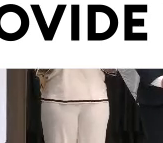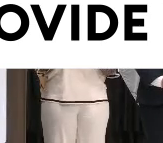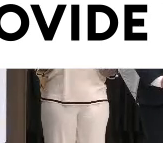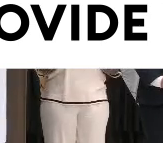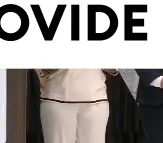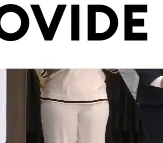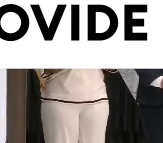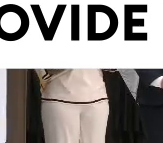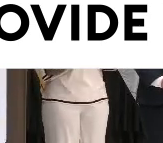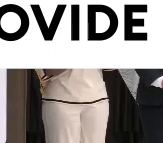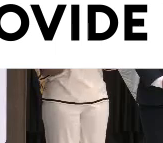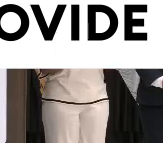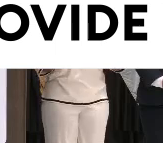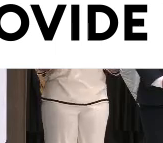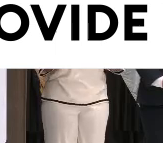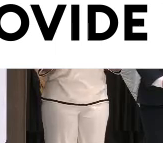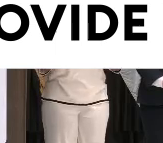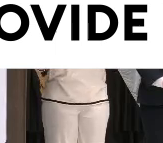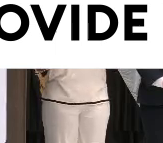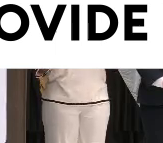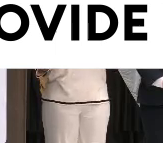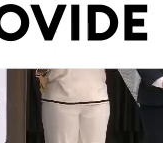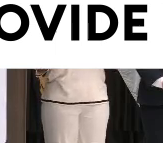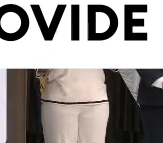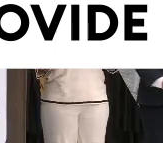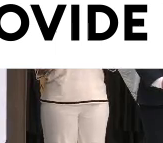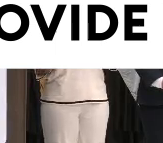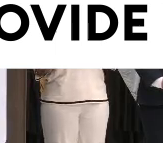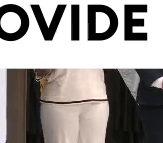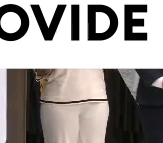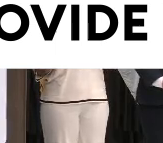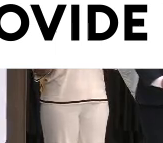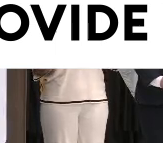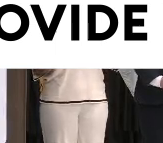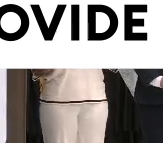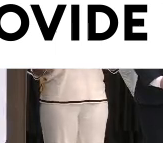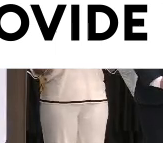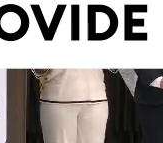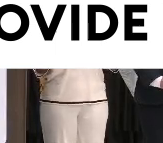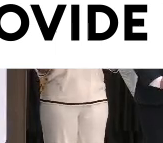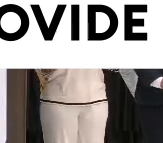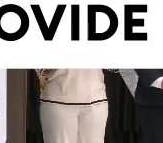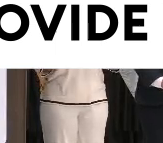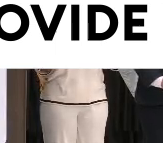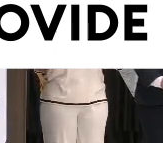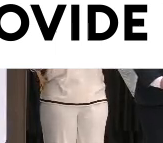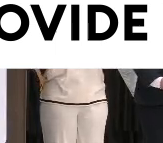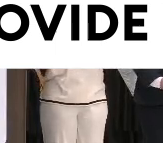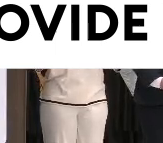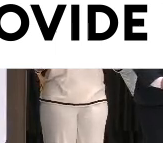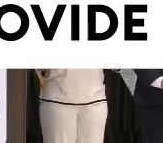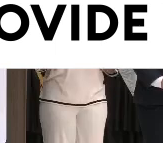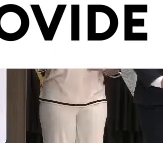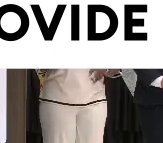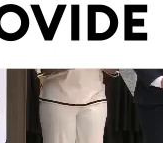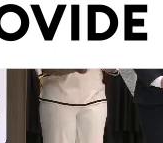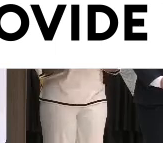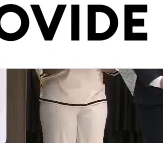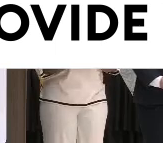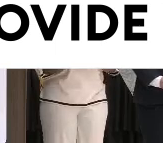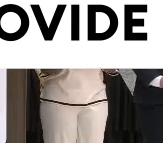saw yesterday, and you remember, that water is so murky that salvage divers cannot see any more than 1 to 2